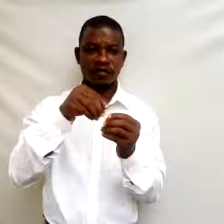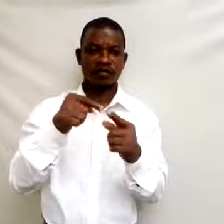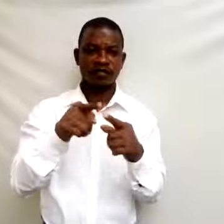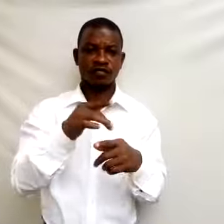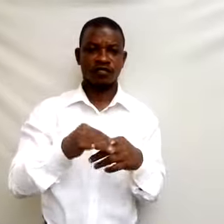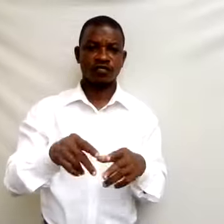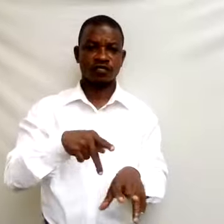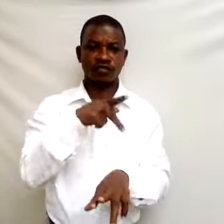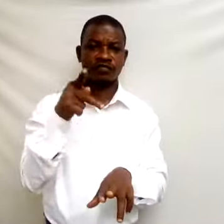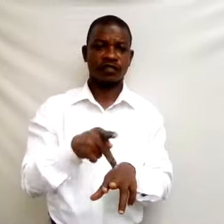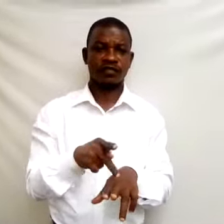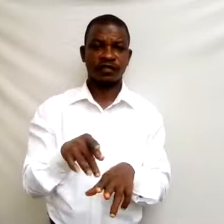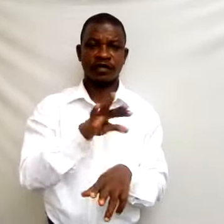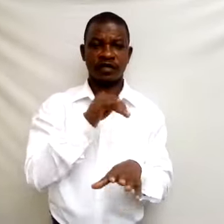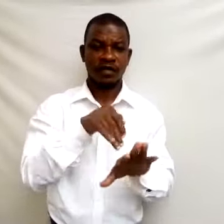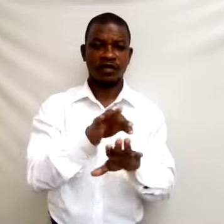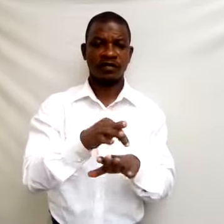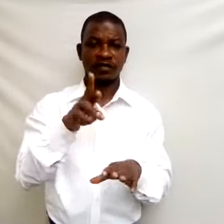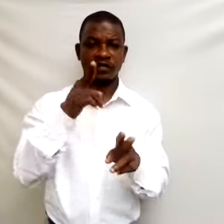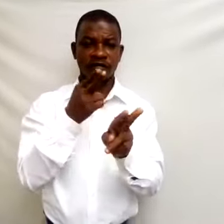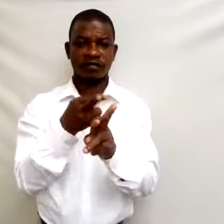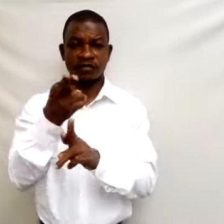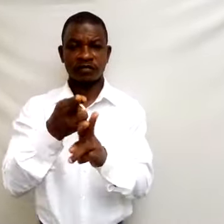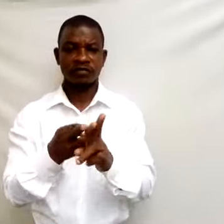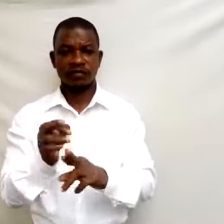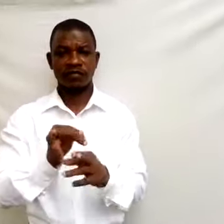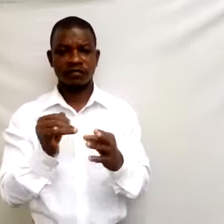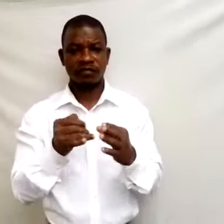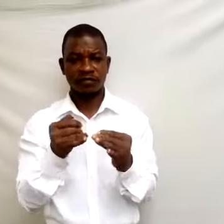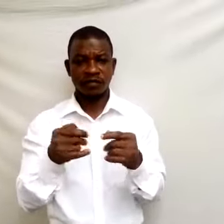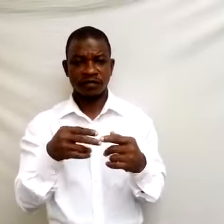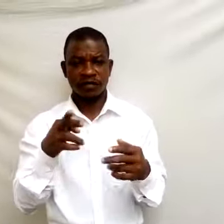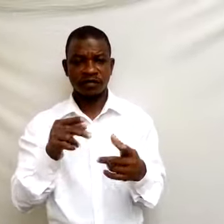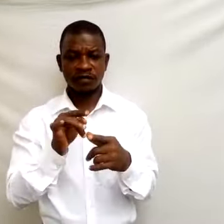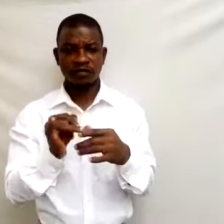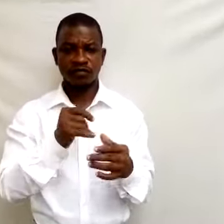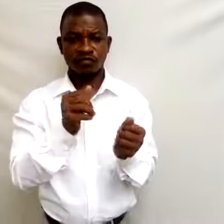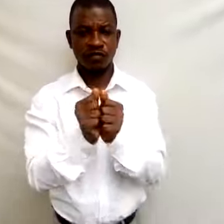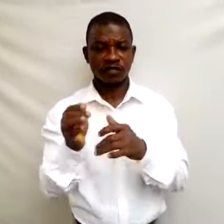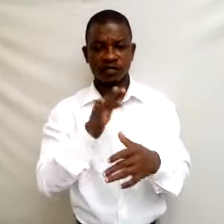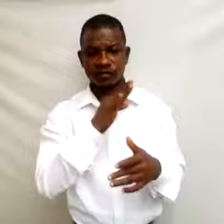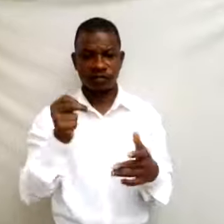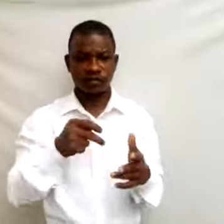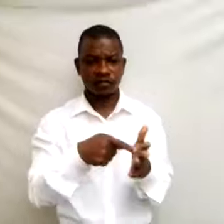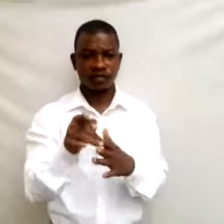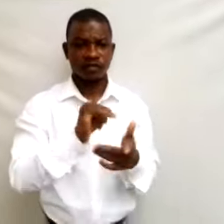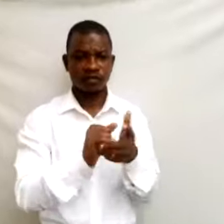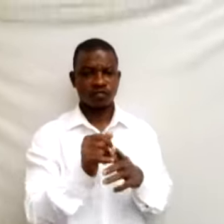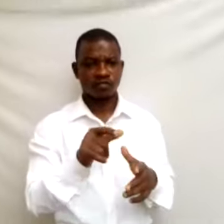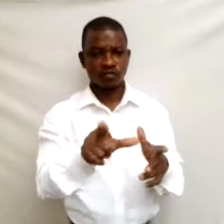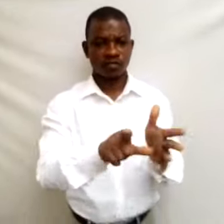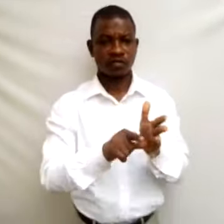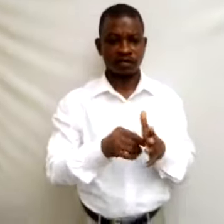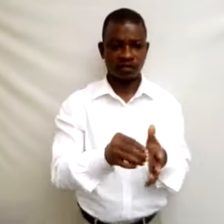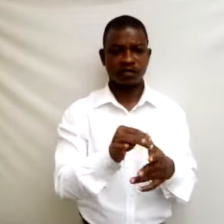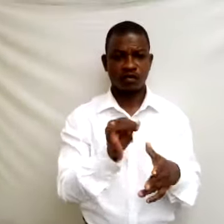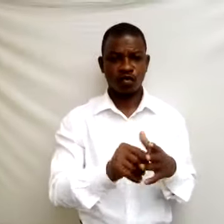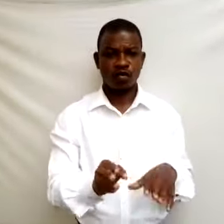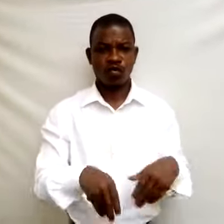principal at regular intervals without being paid to the lender or depositor, then